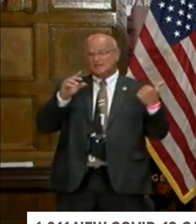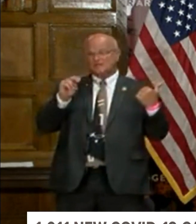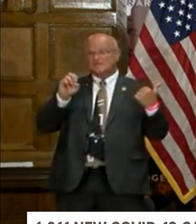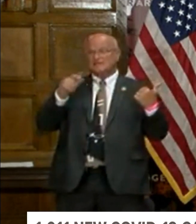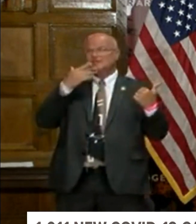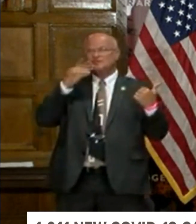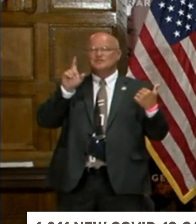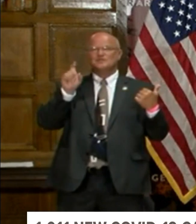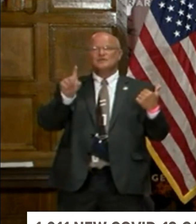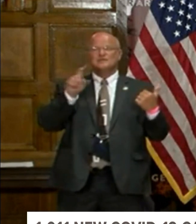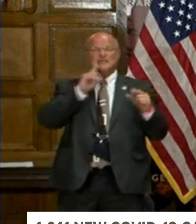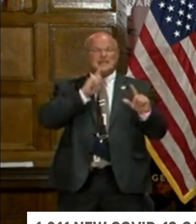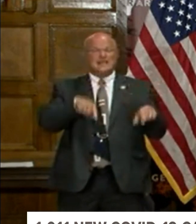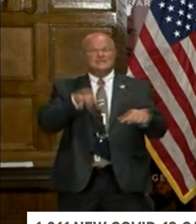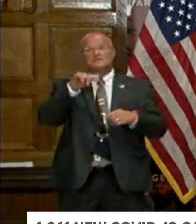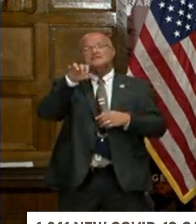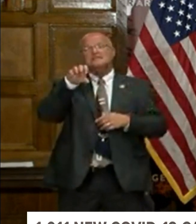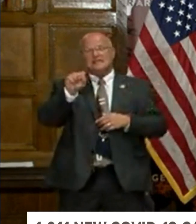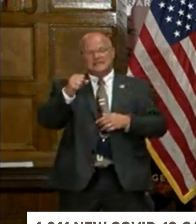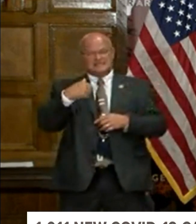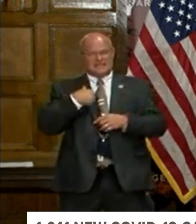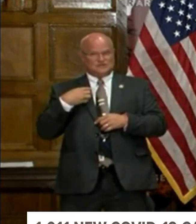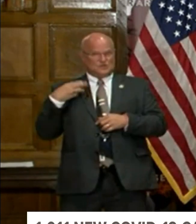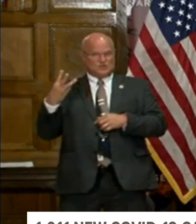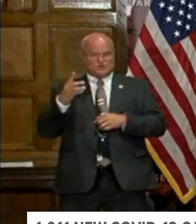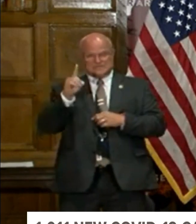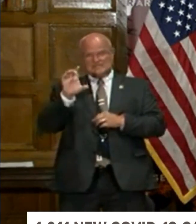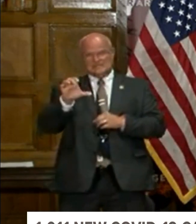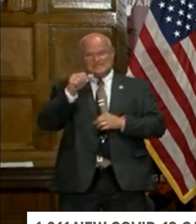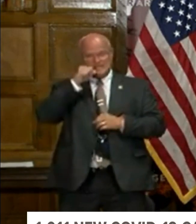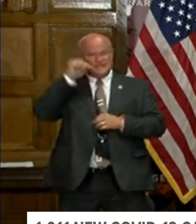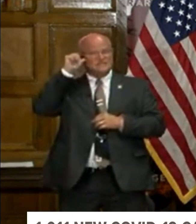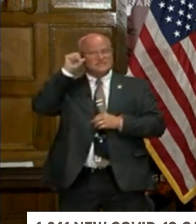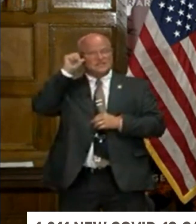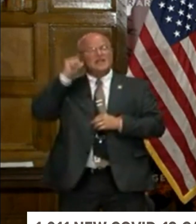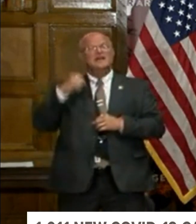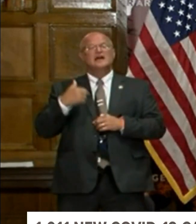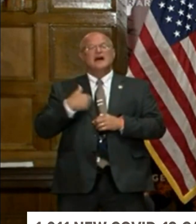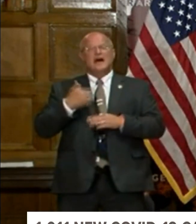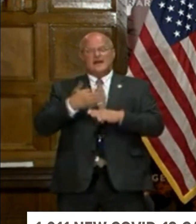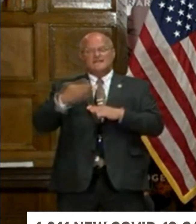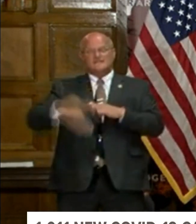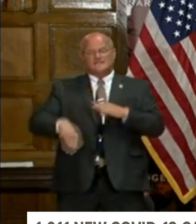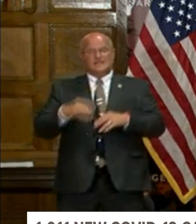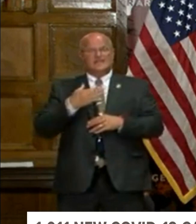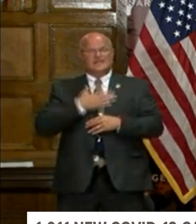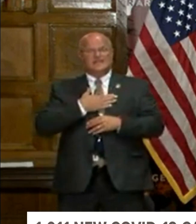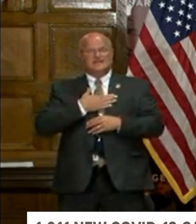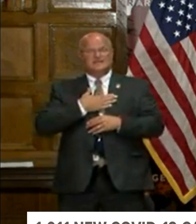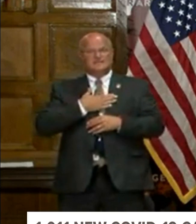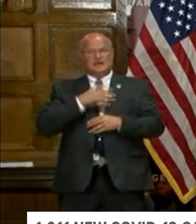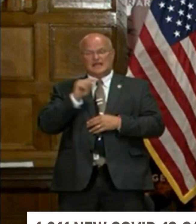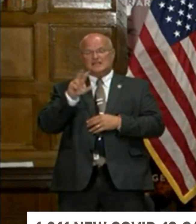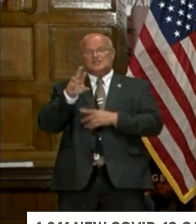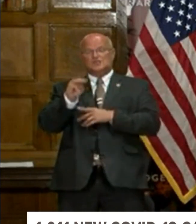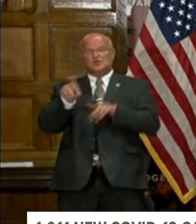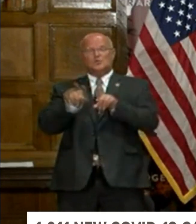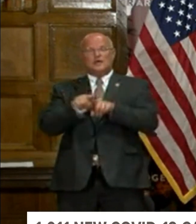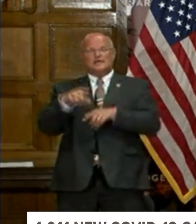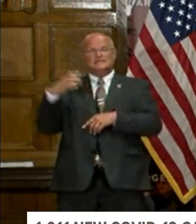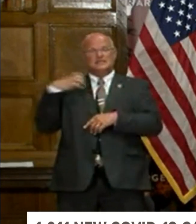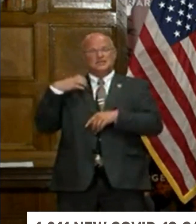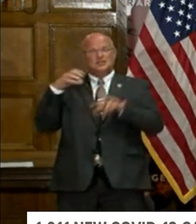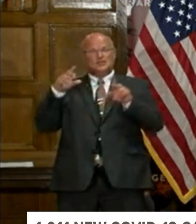questions. And the answer is yes. I was in Washington, D.C. yesterday. I finished my term as co-chair